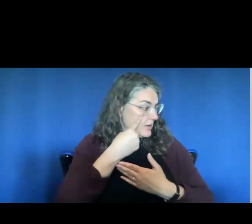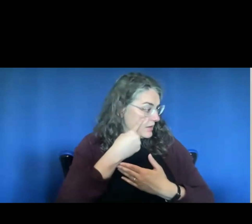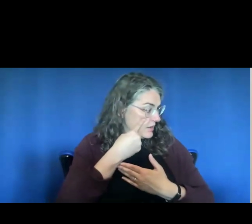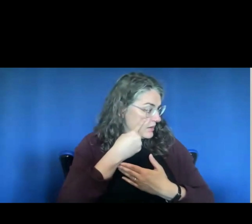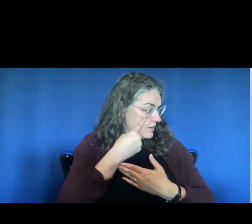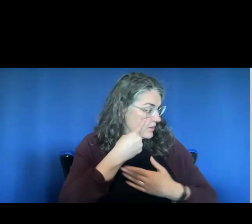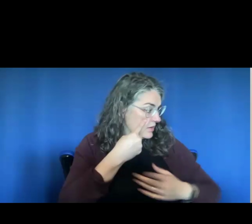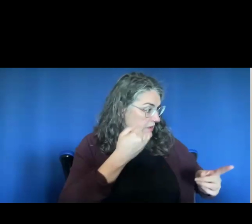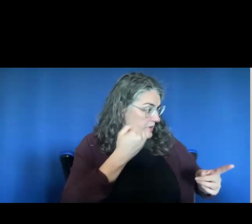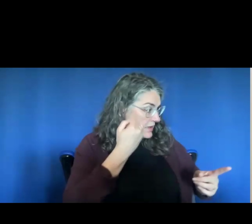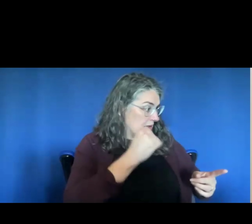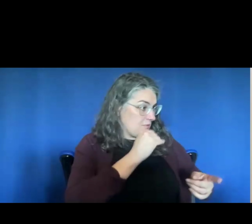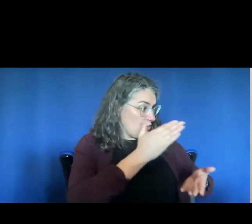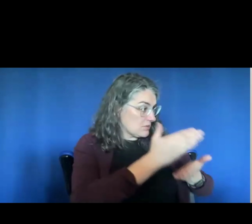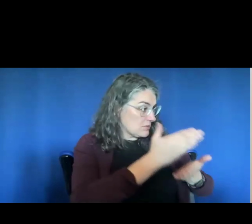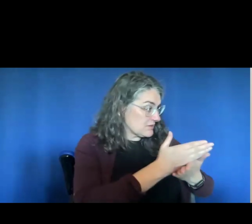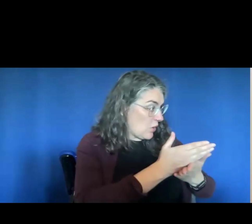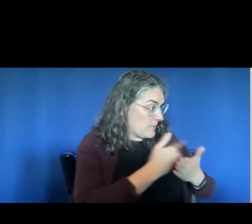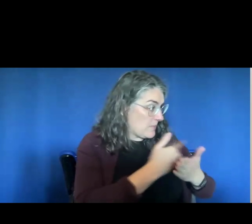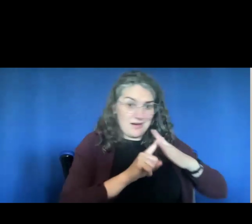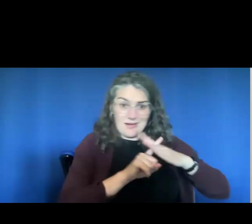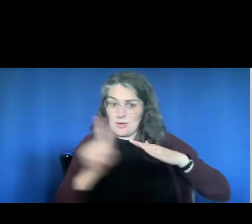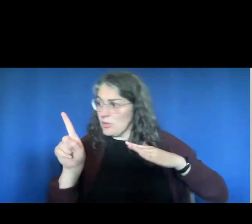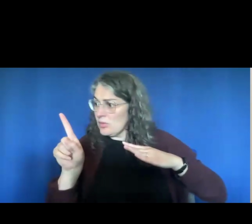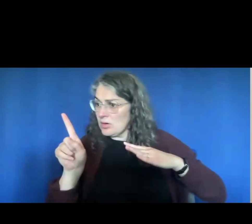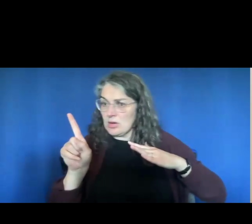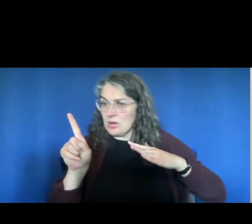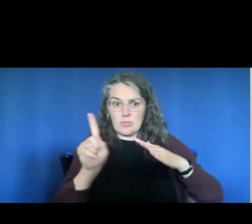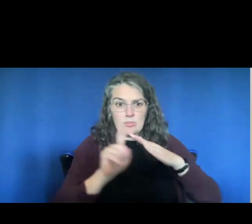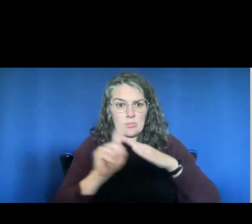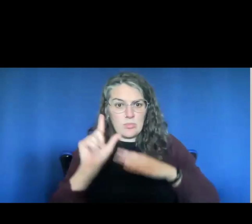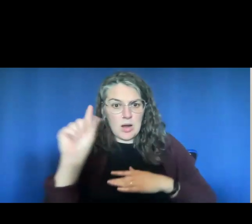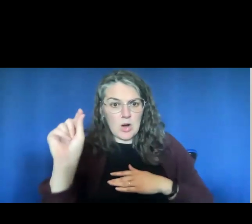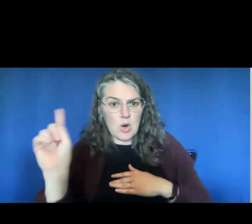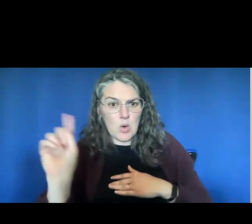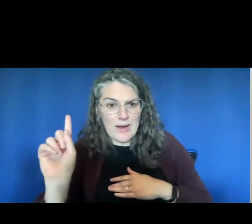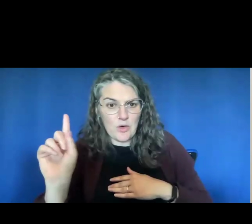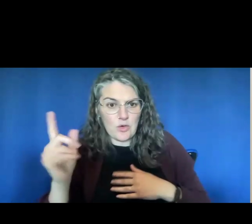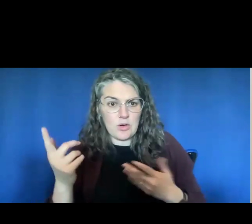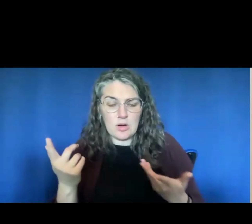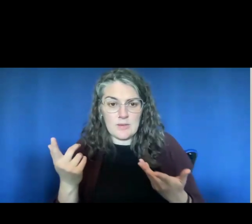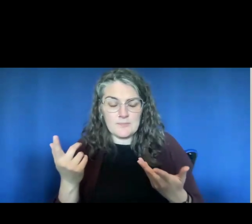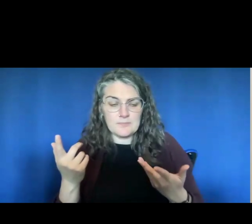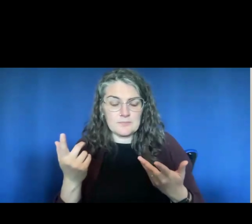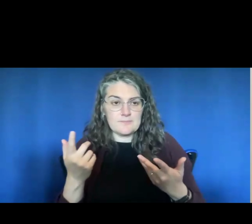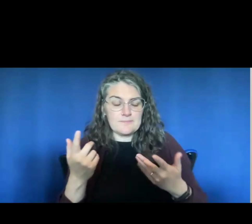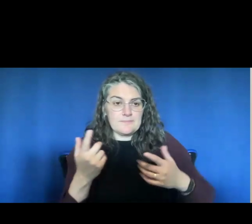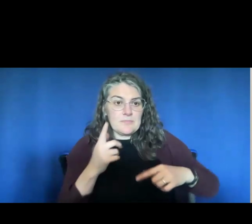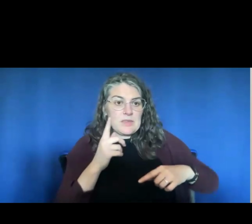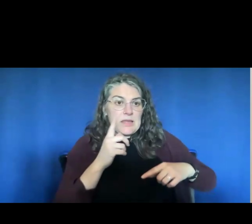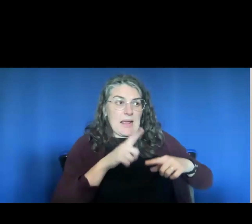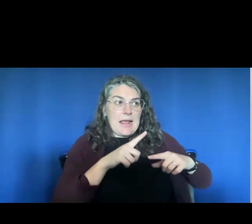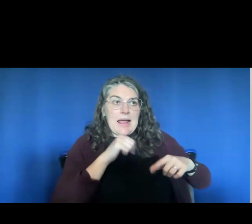away to? I don't recall how I asked him to stop, only that he